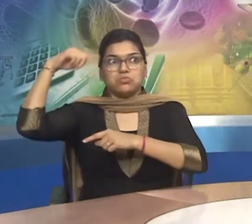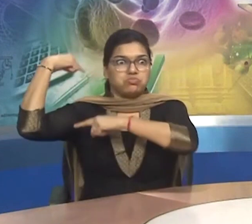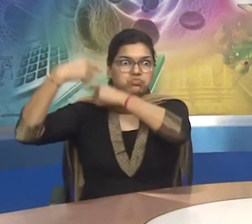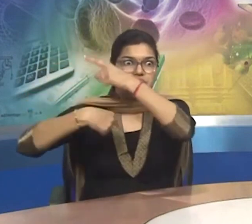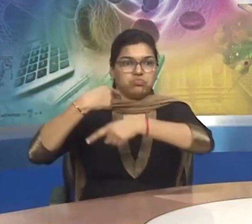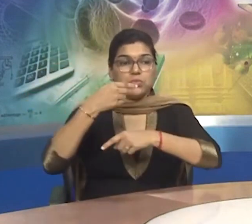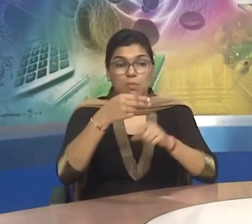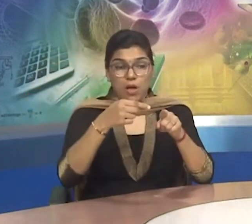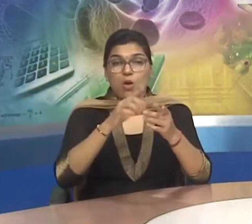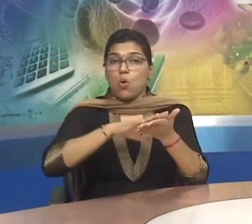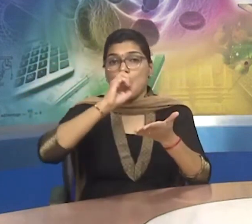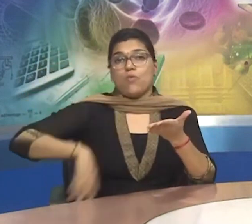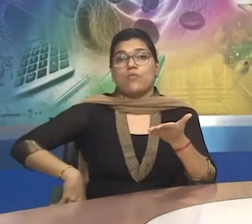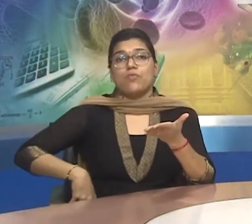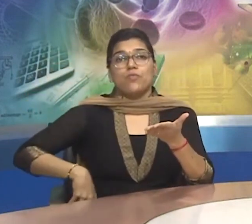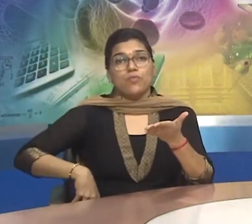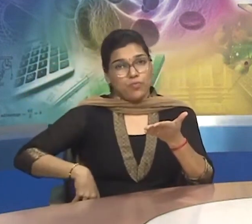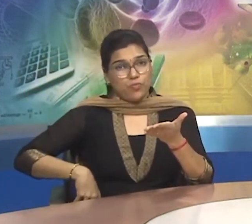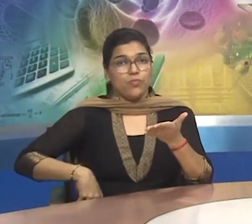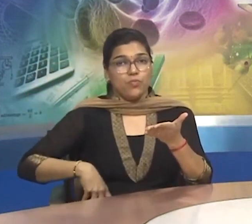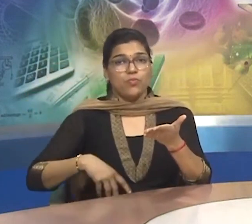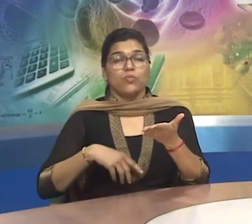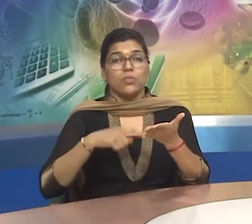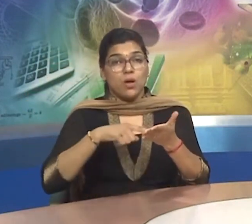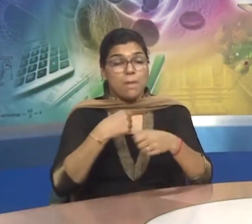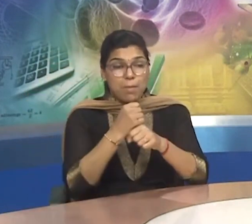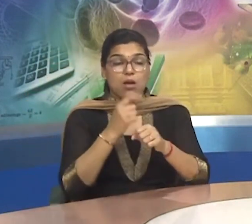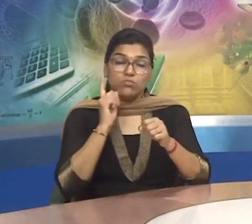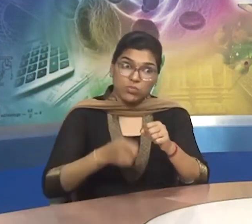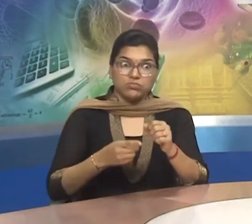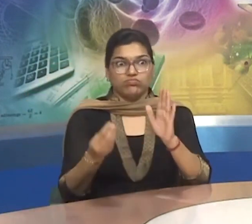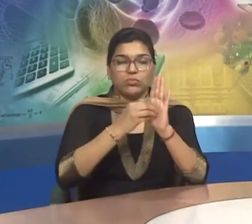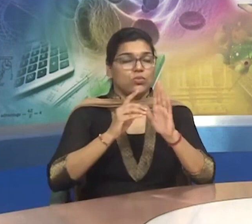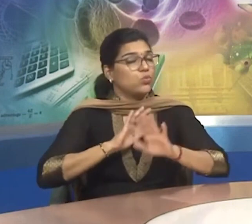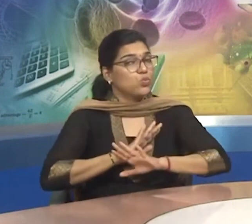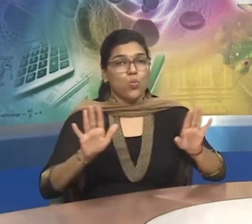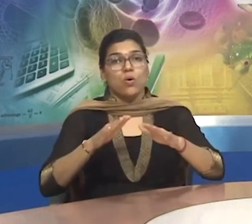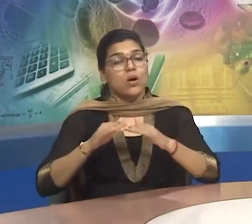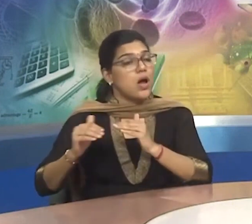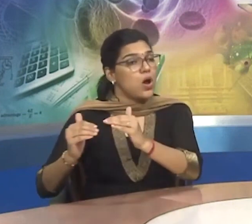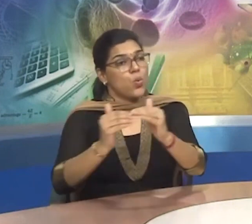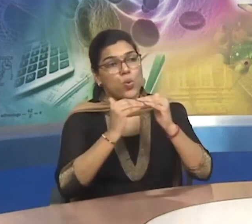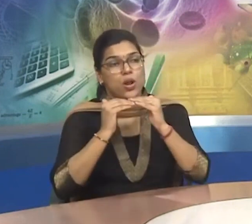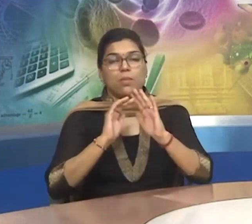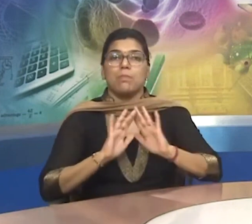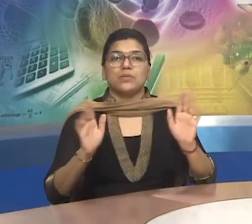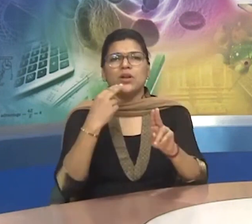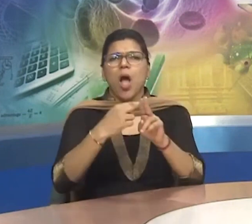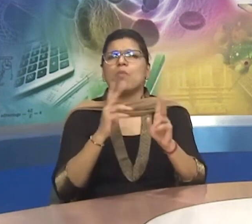is hanging with the name of one person, which comes before our name or after our name. And in India,